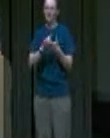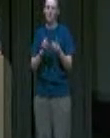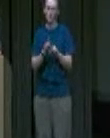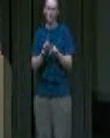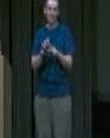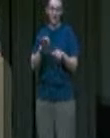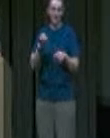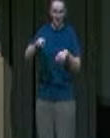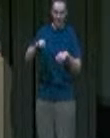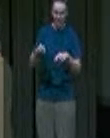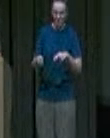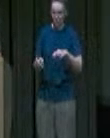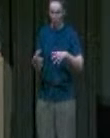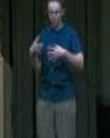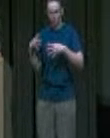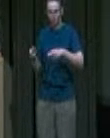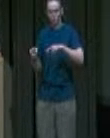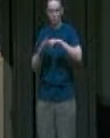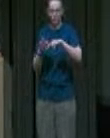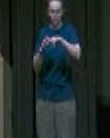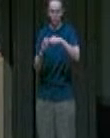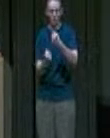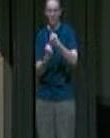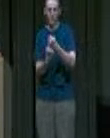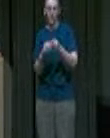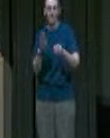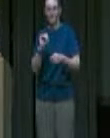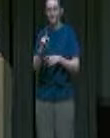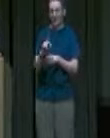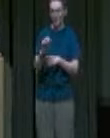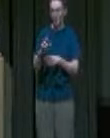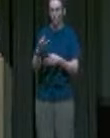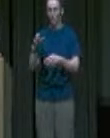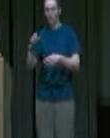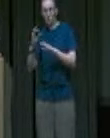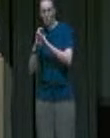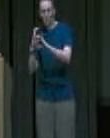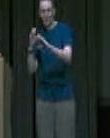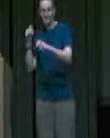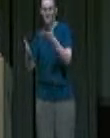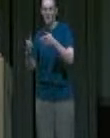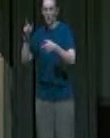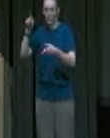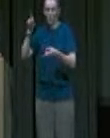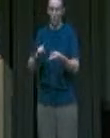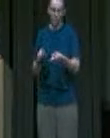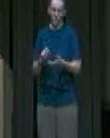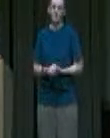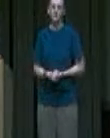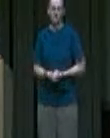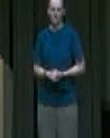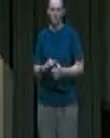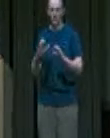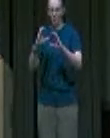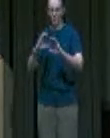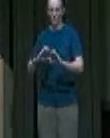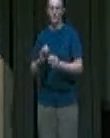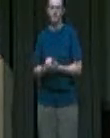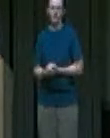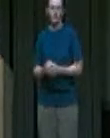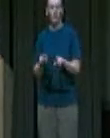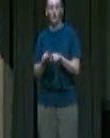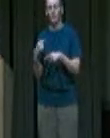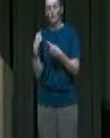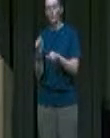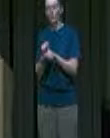to stabilize the riverbank or whether we need to lower the pipe. We've also been working with US